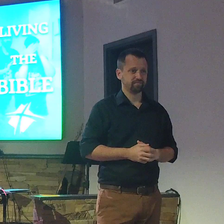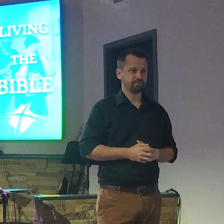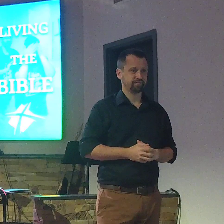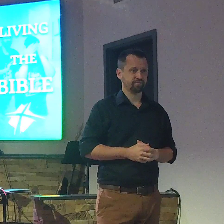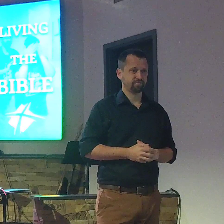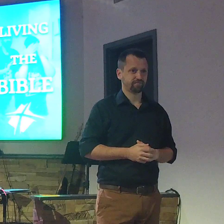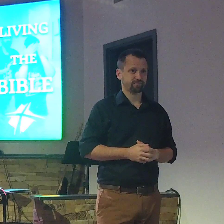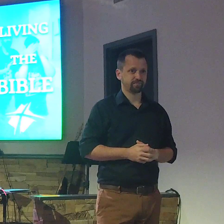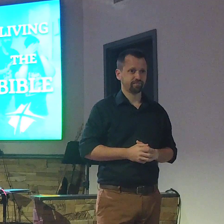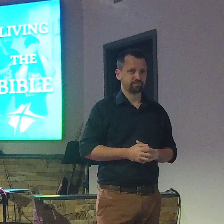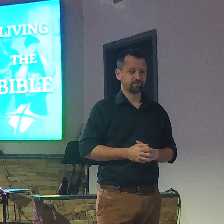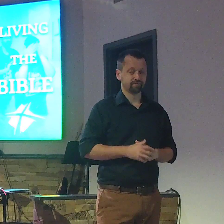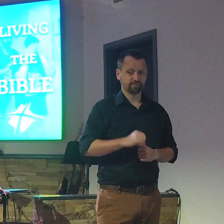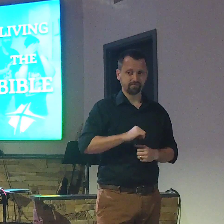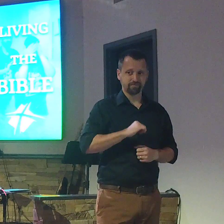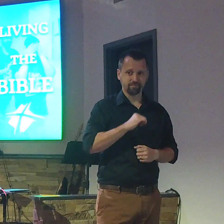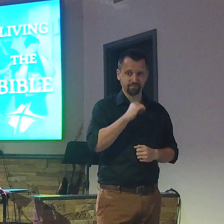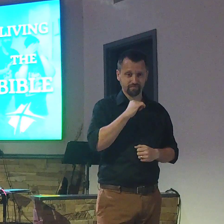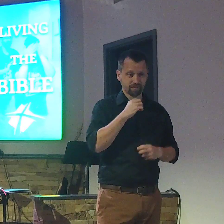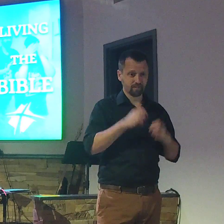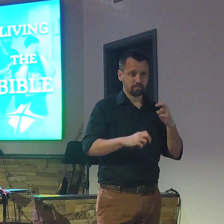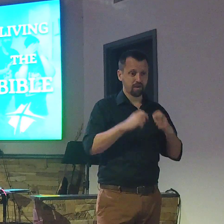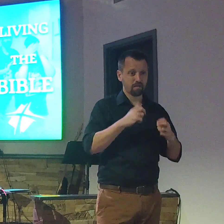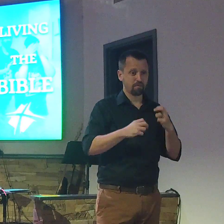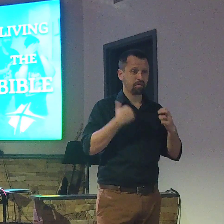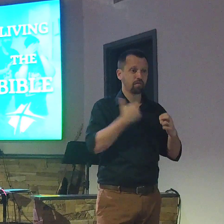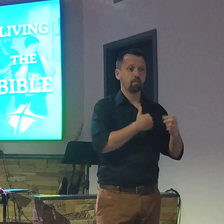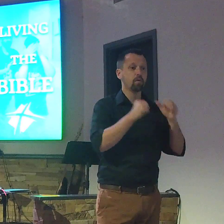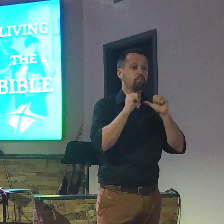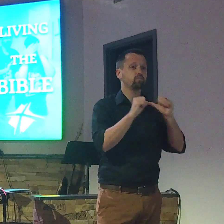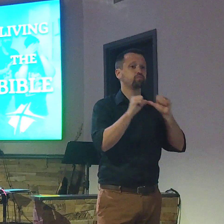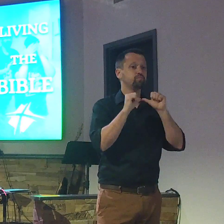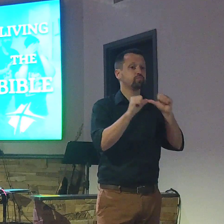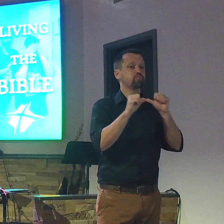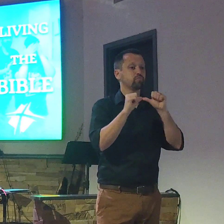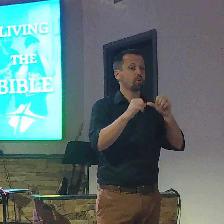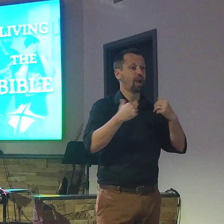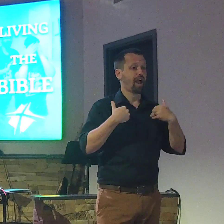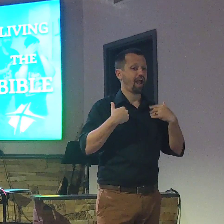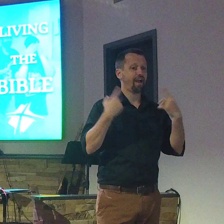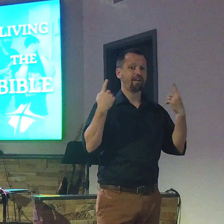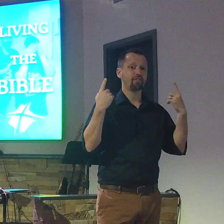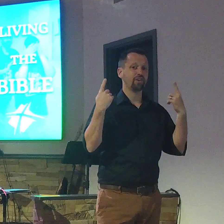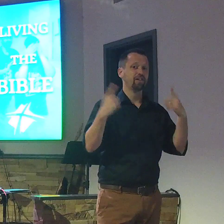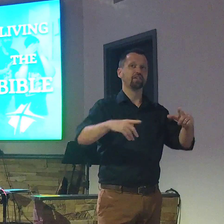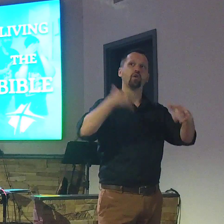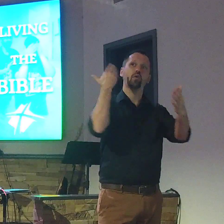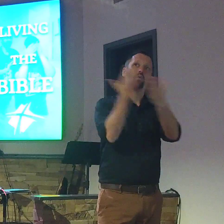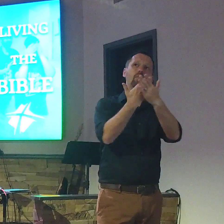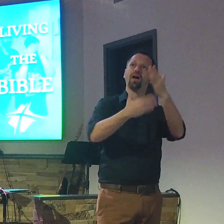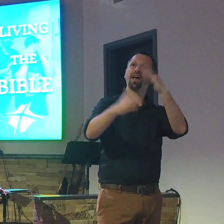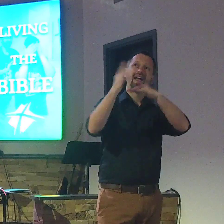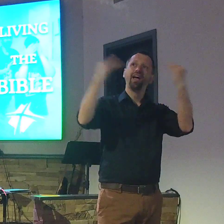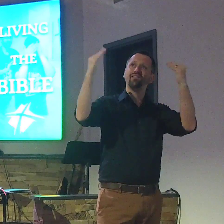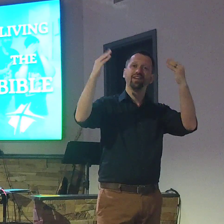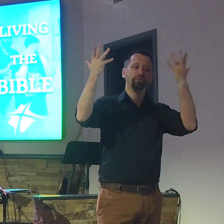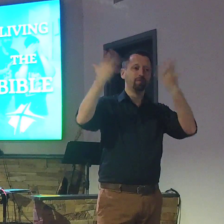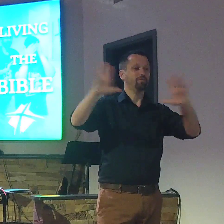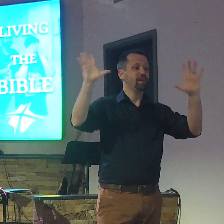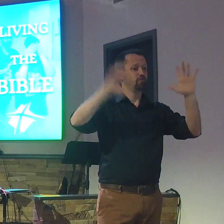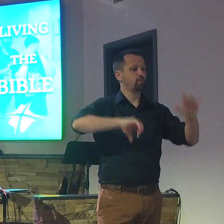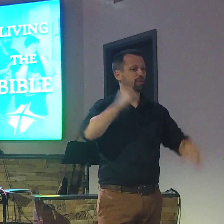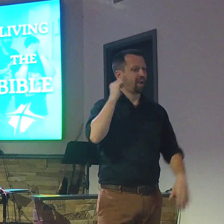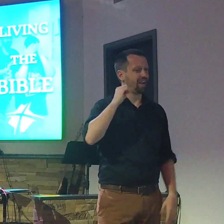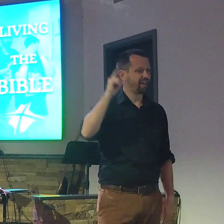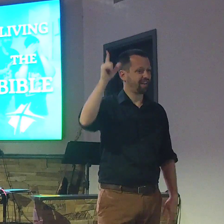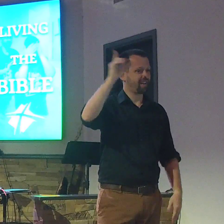Because pride is a problem that we are going to continue to have until we are delivered from these bodies. Paul said this in Romans chapter 7,